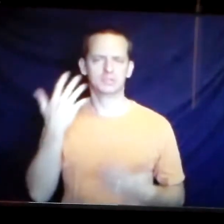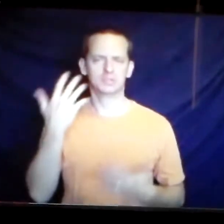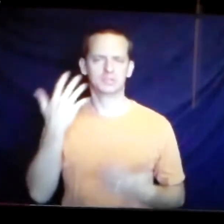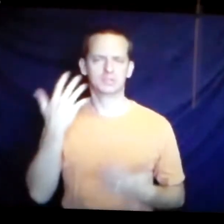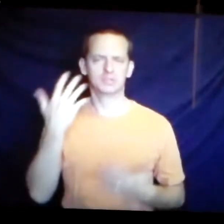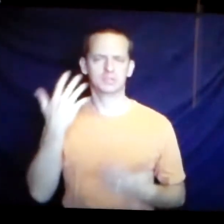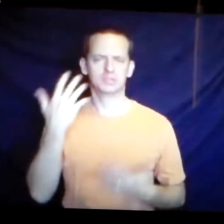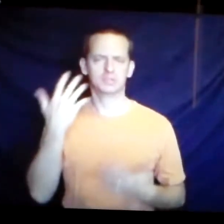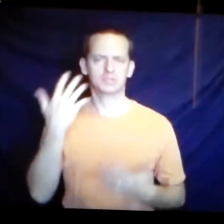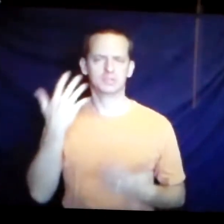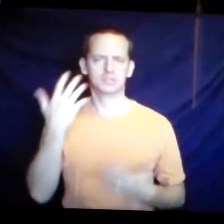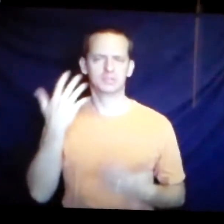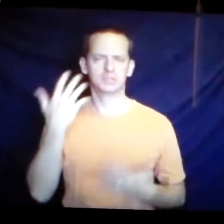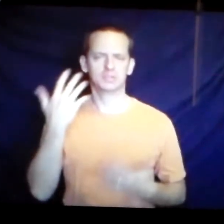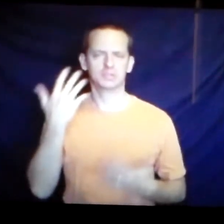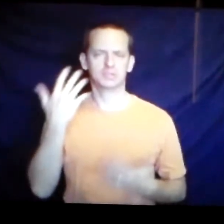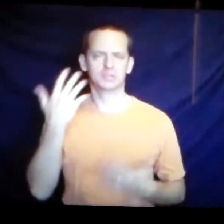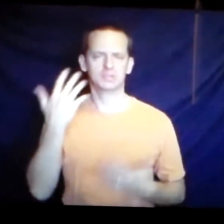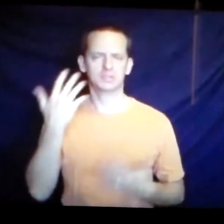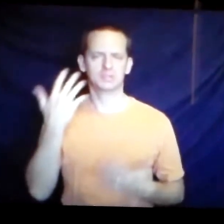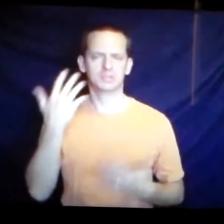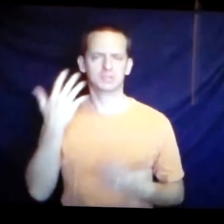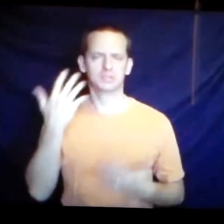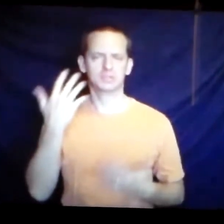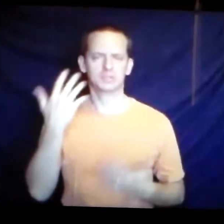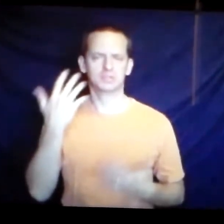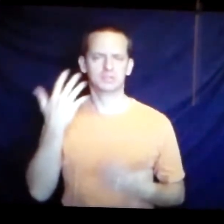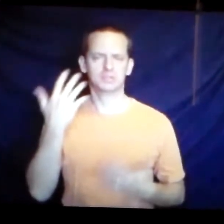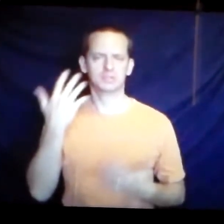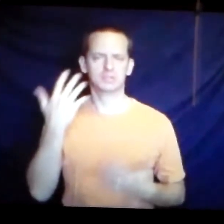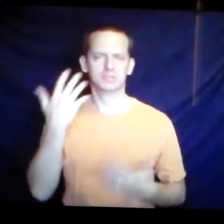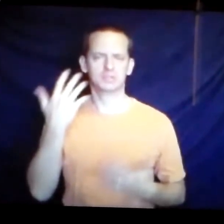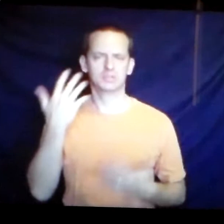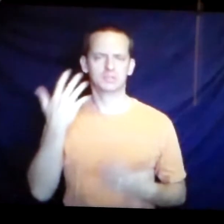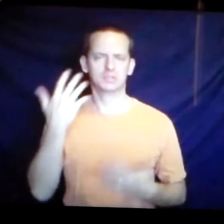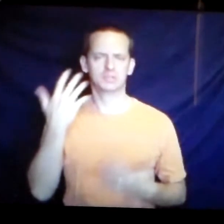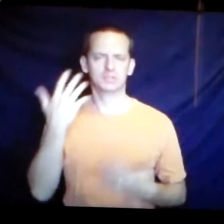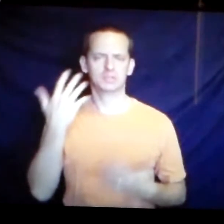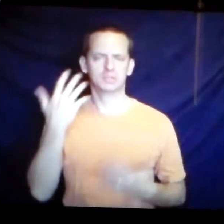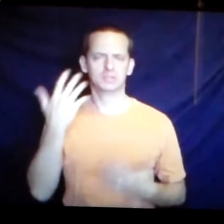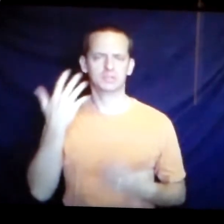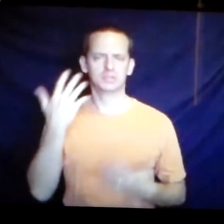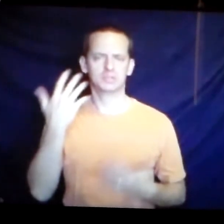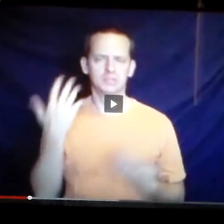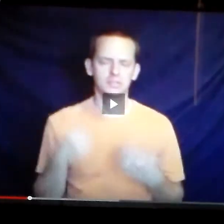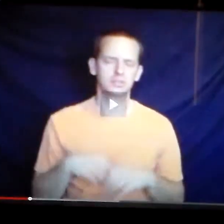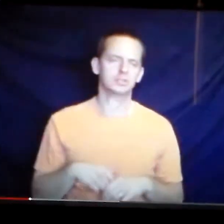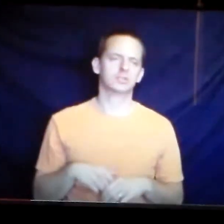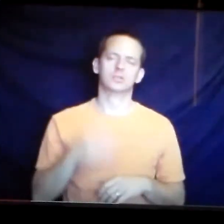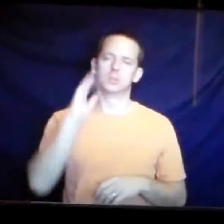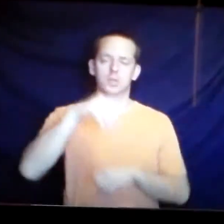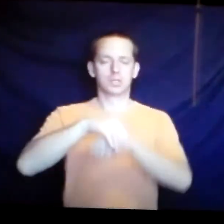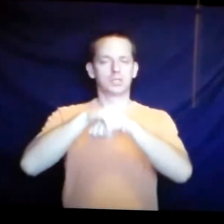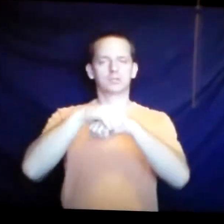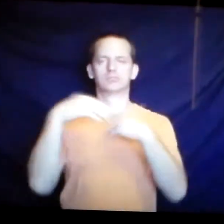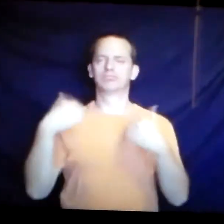They get criticized and criticized, and for me, I just want to be independent.